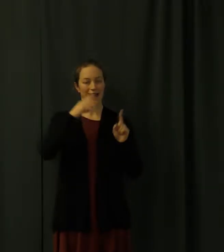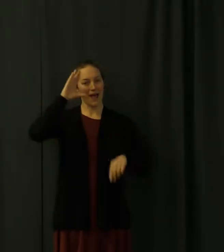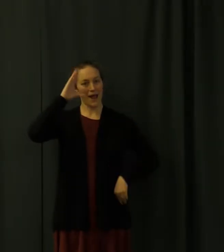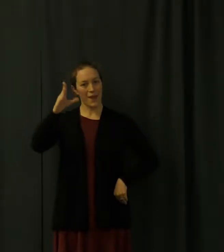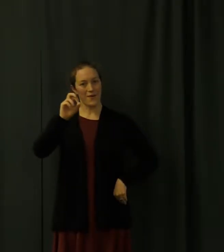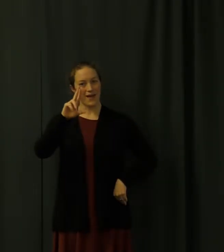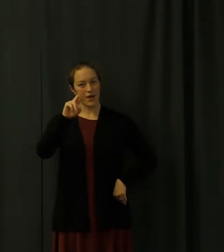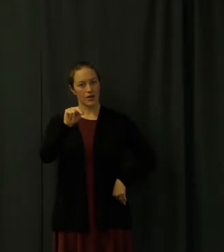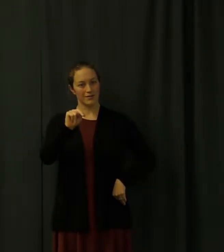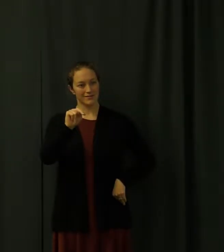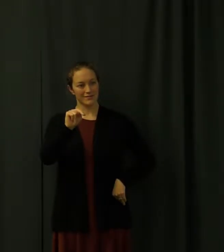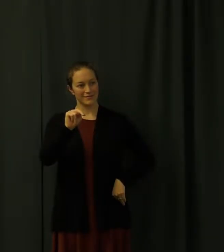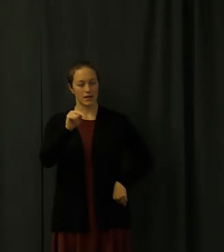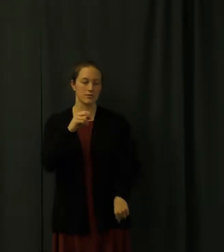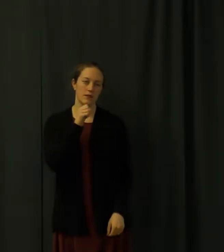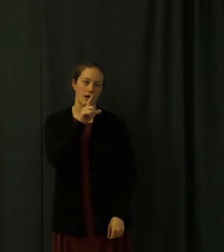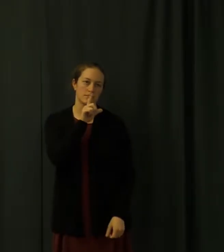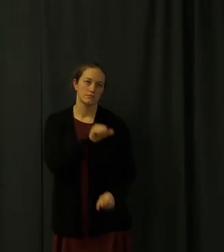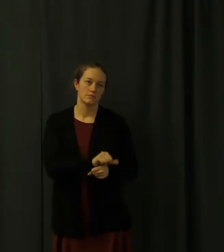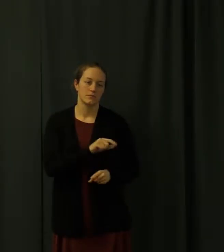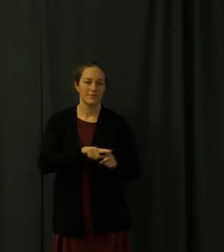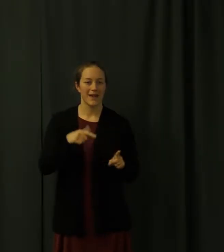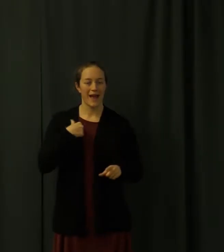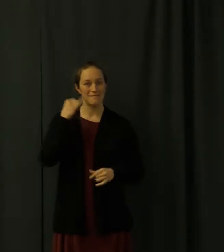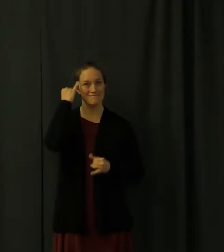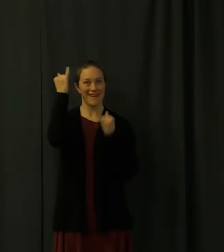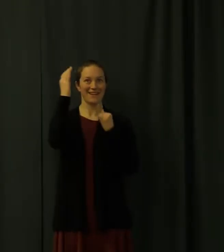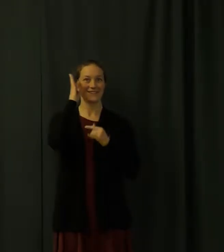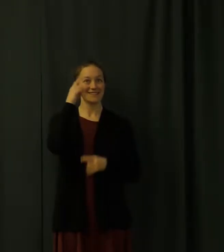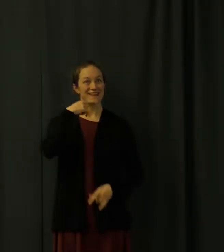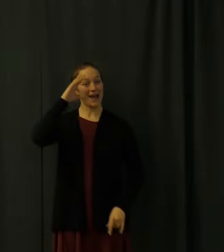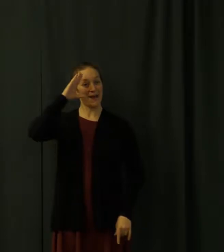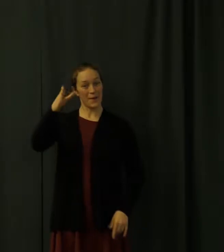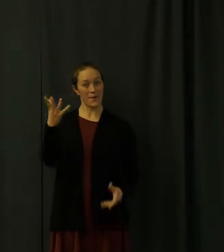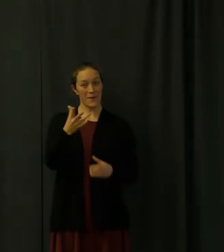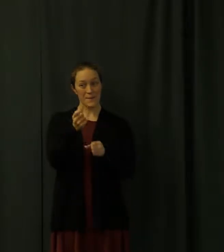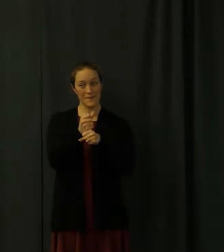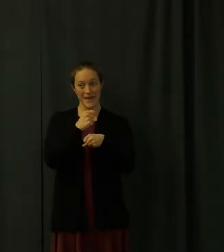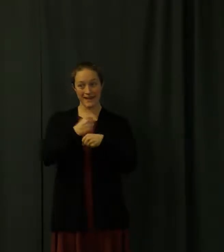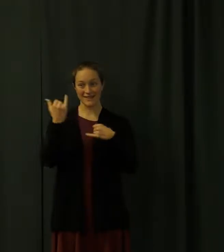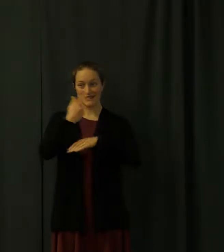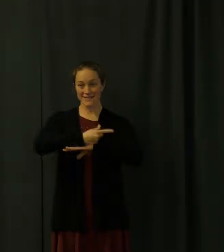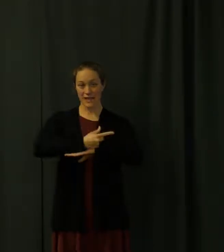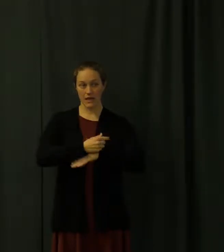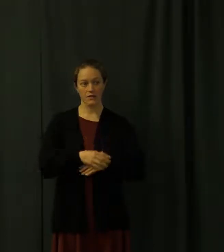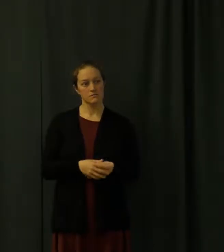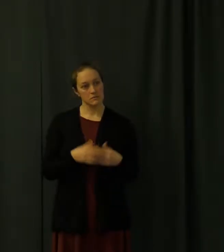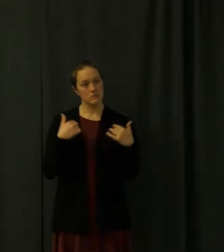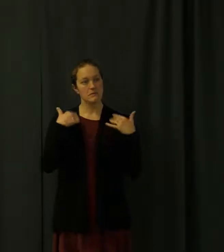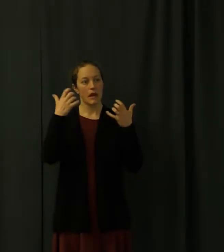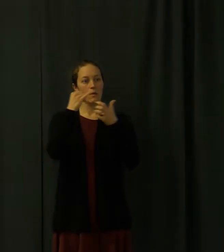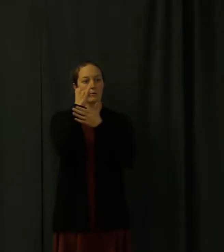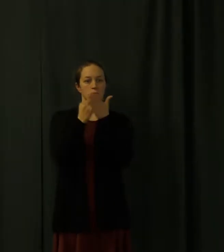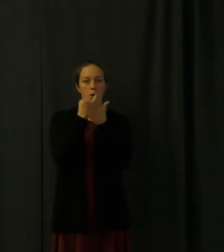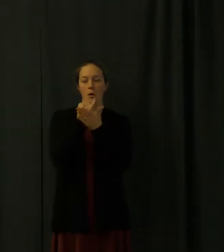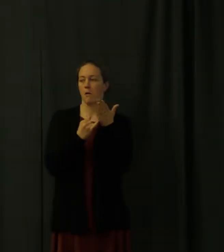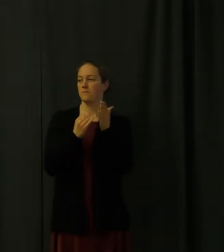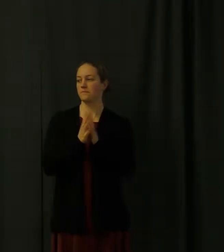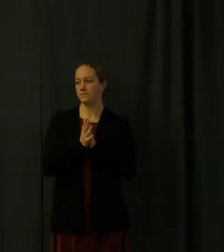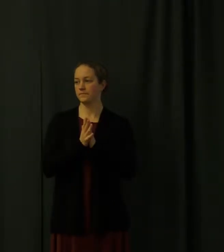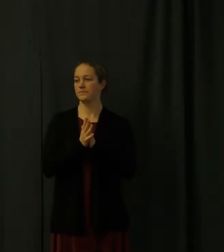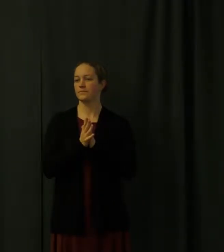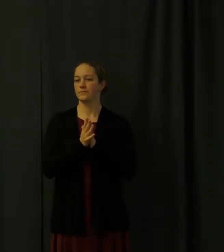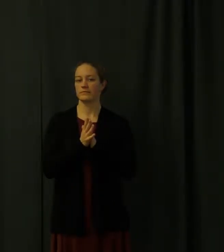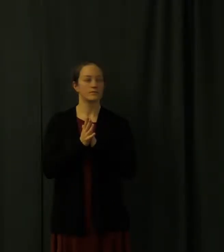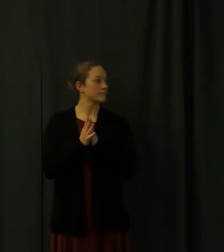Erin. It doesn't really say. I like to imagine it says that. Oh, hi, Erin. What do you want to make today? And I'm like, oh, I want to make a drawing. Thanks for asking. And then it